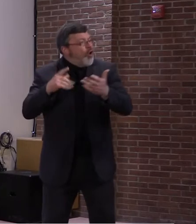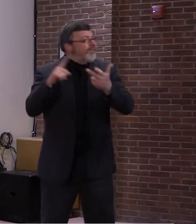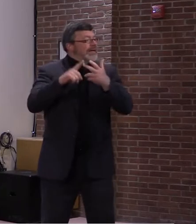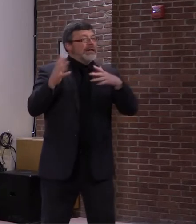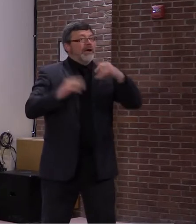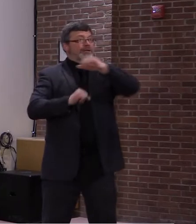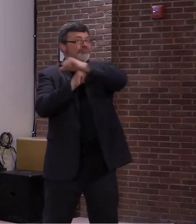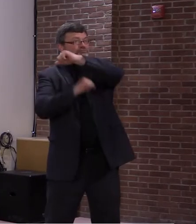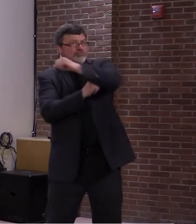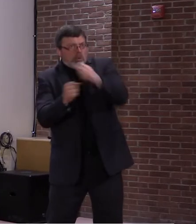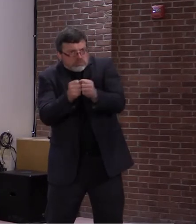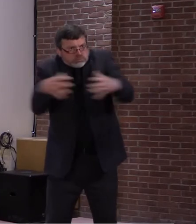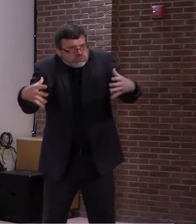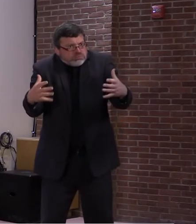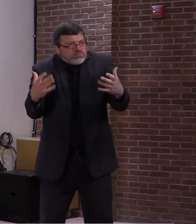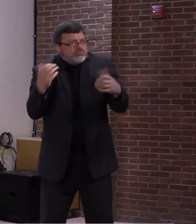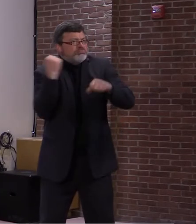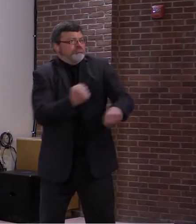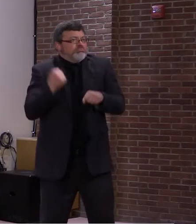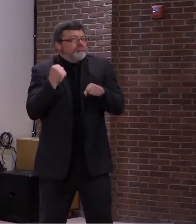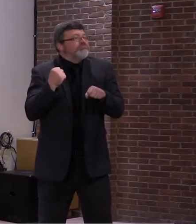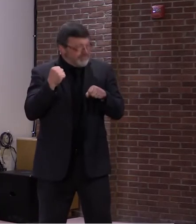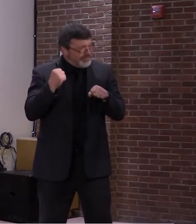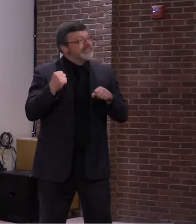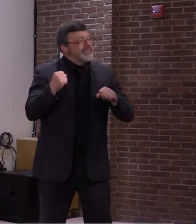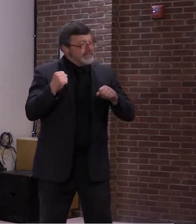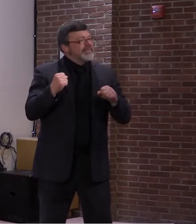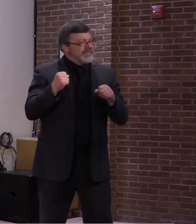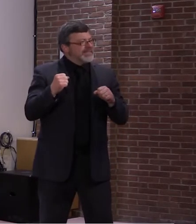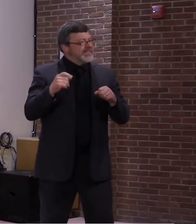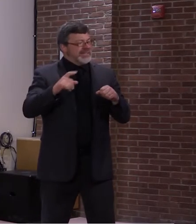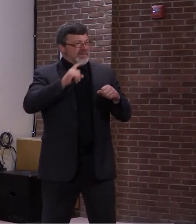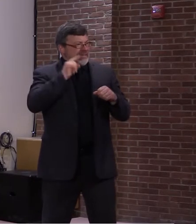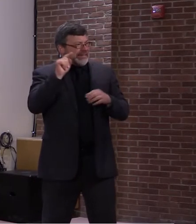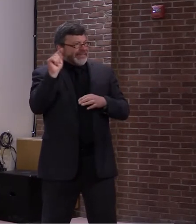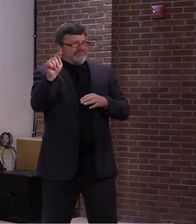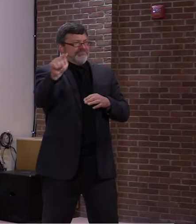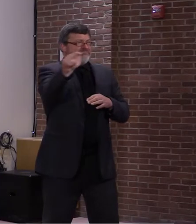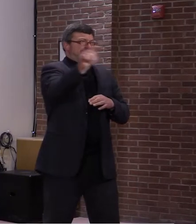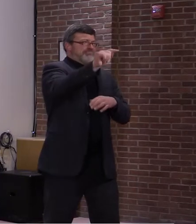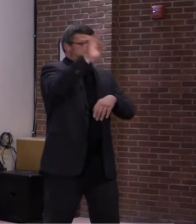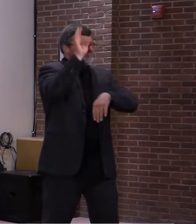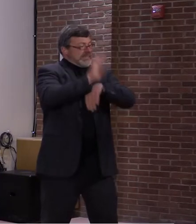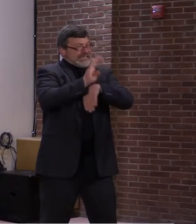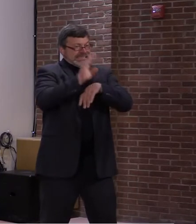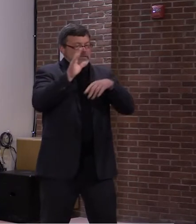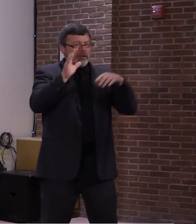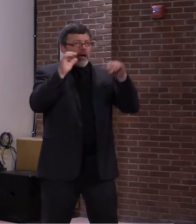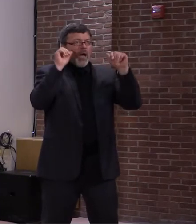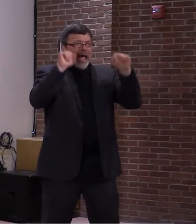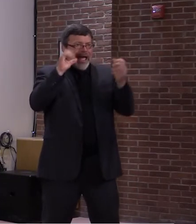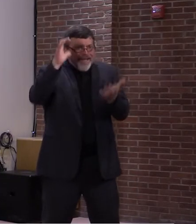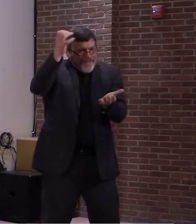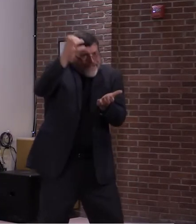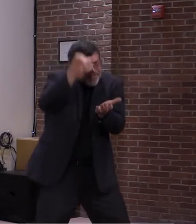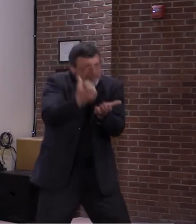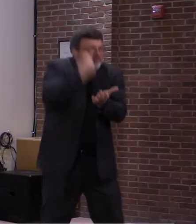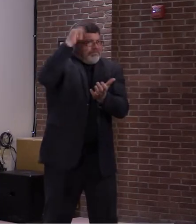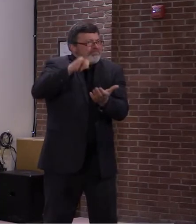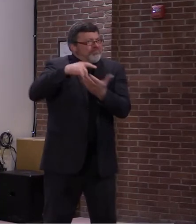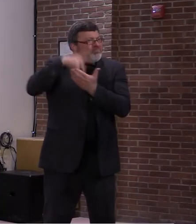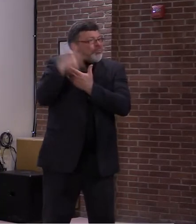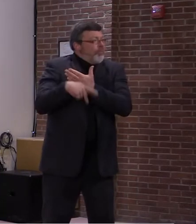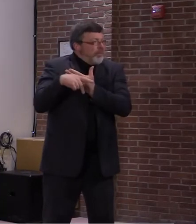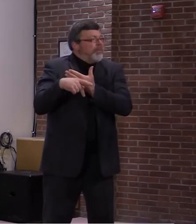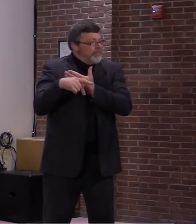few communities and businesses who can utilize the few economic development tools that we do have, and this program will